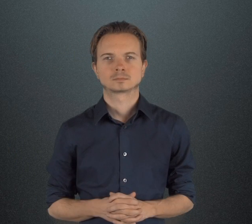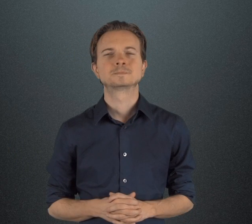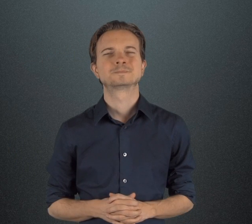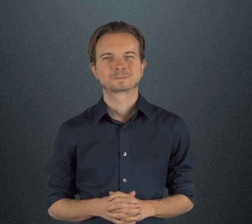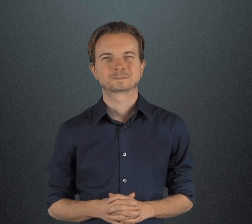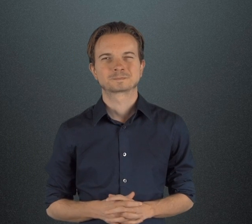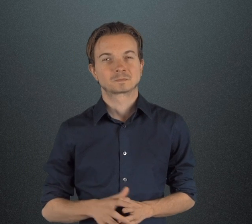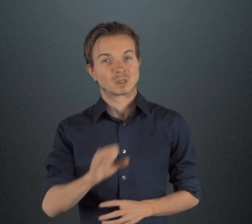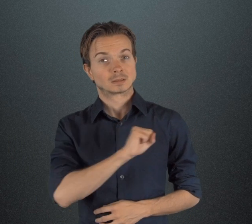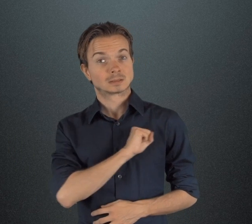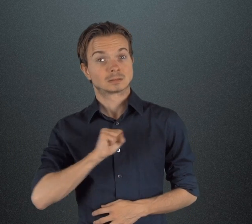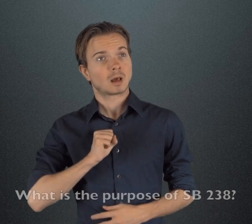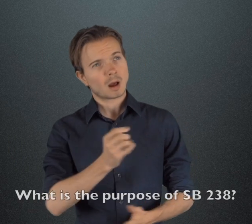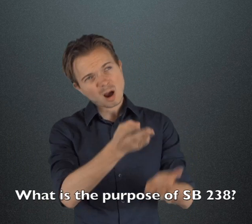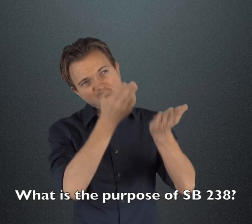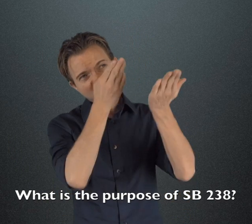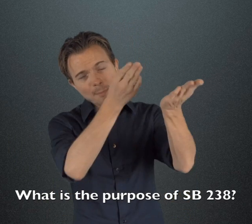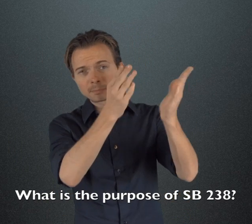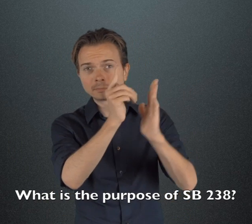What is the purpose of SB 238?